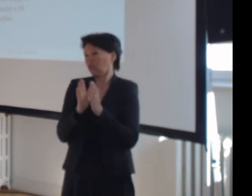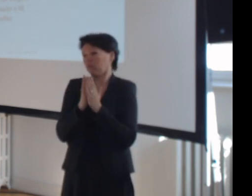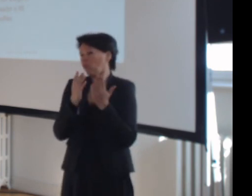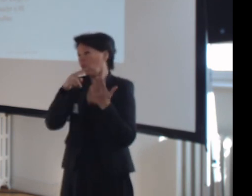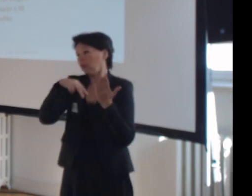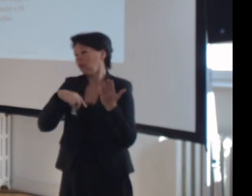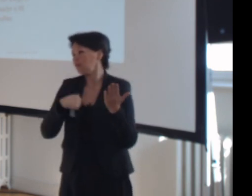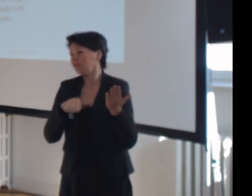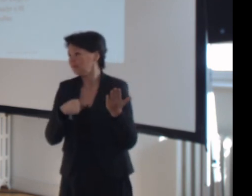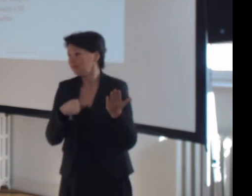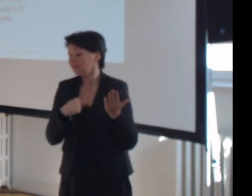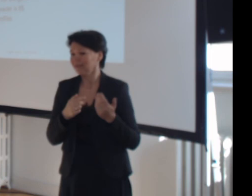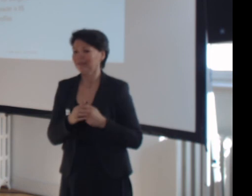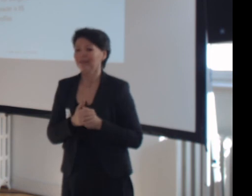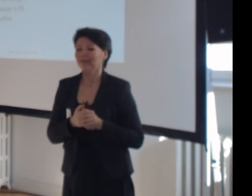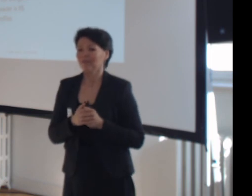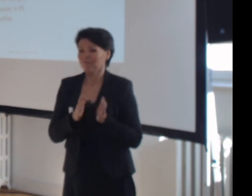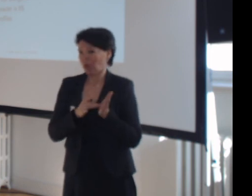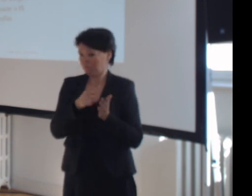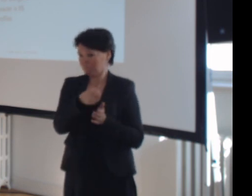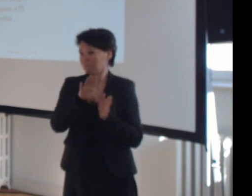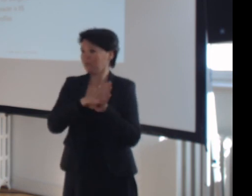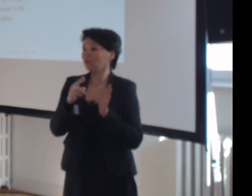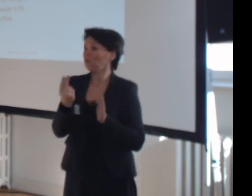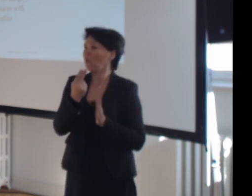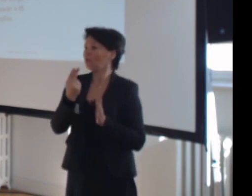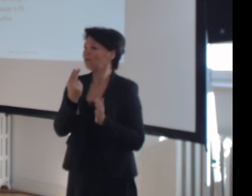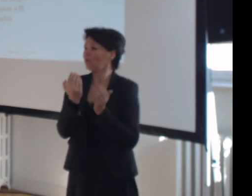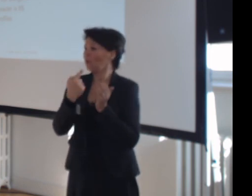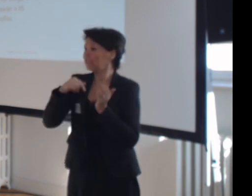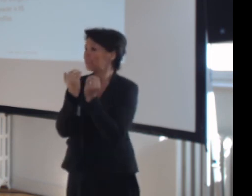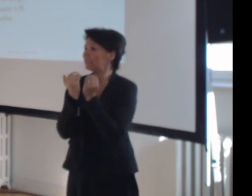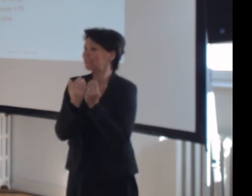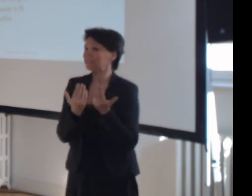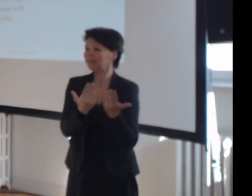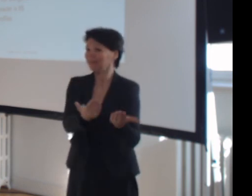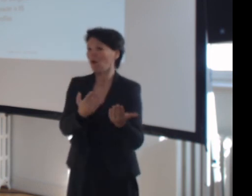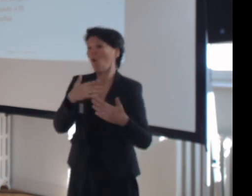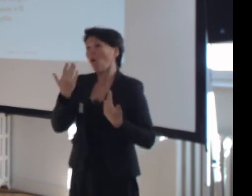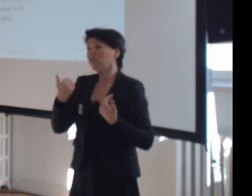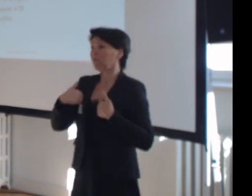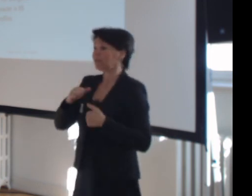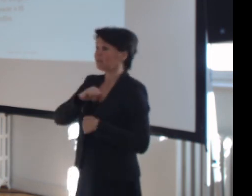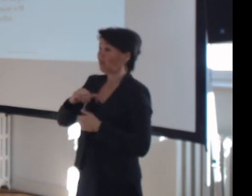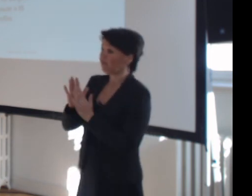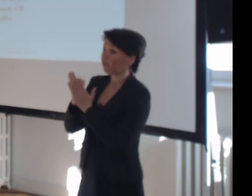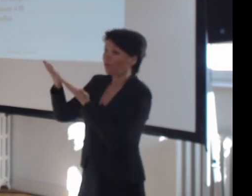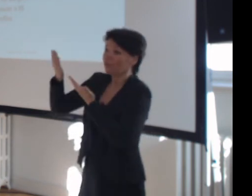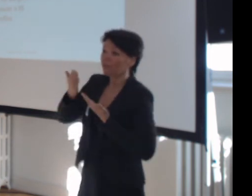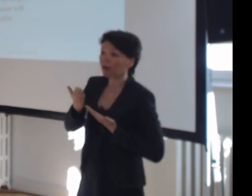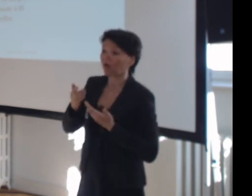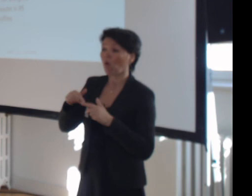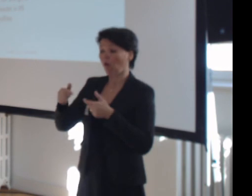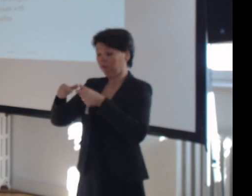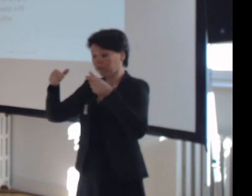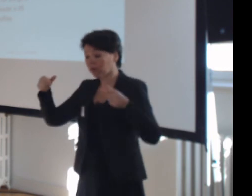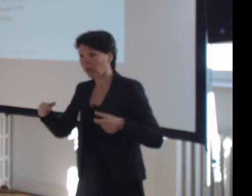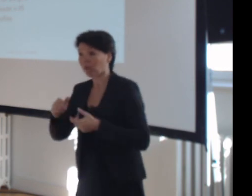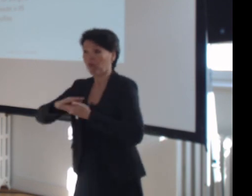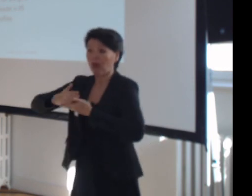our service went down. Or people prepare themselves and they bring their own book or laptop or